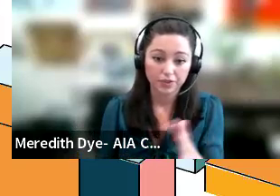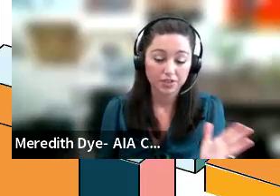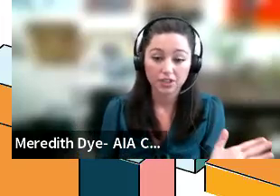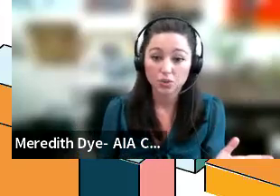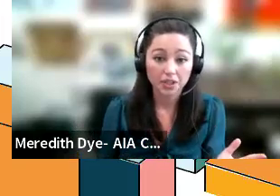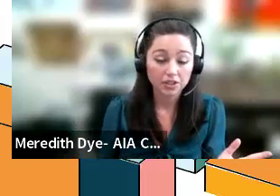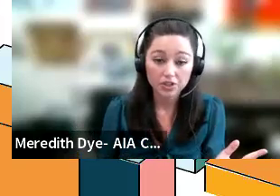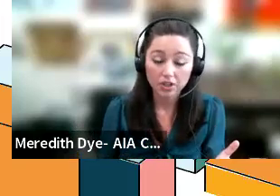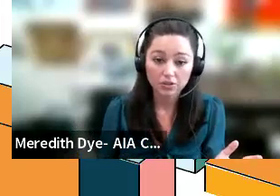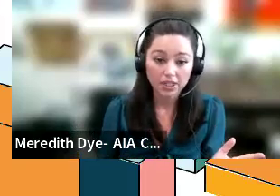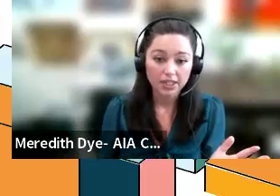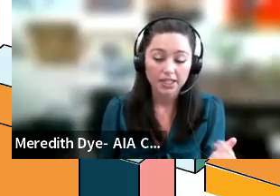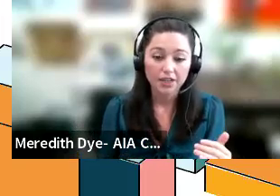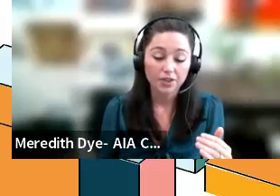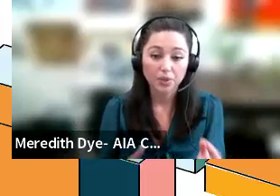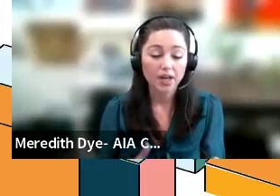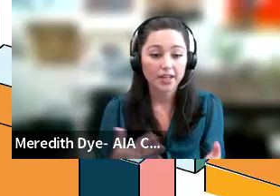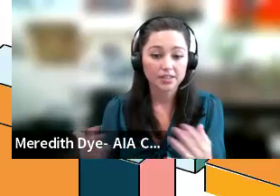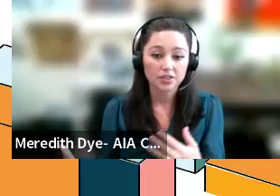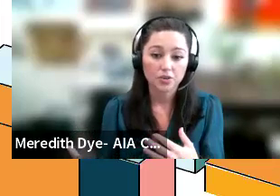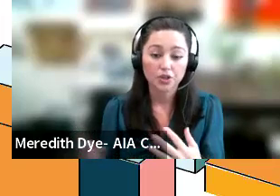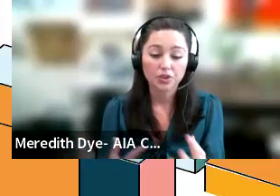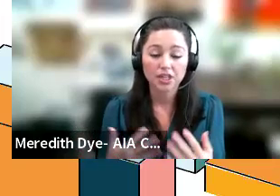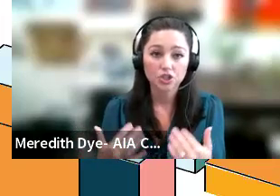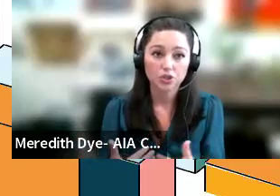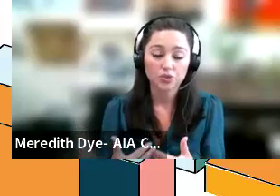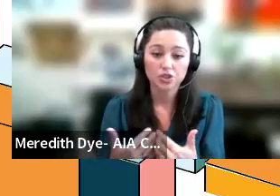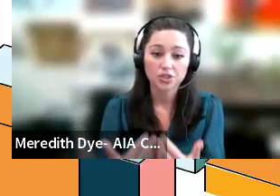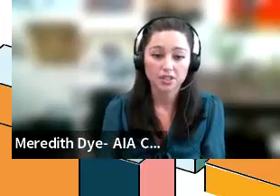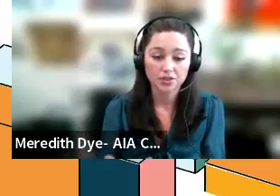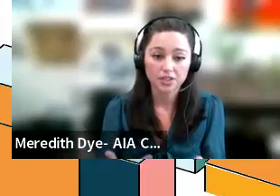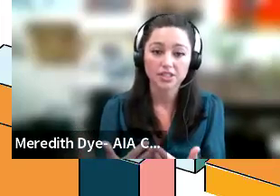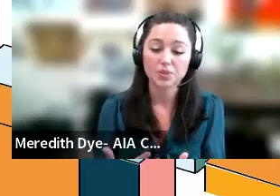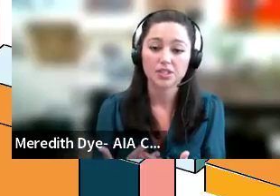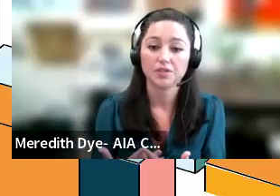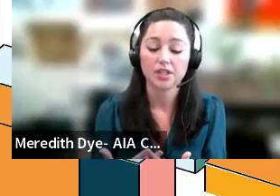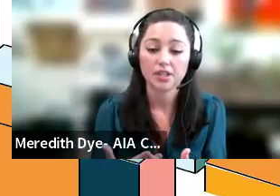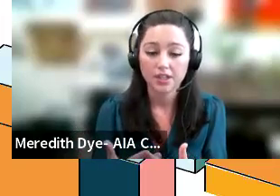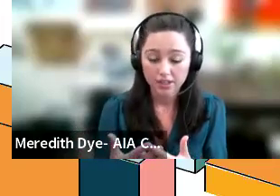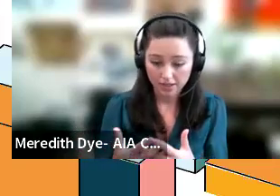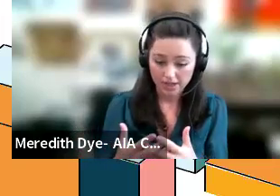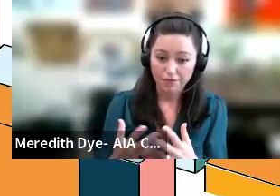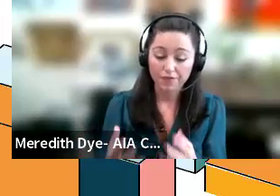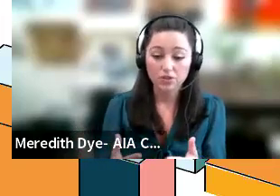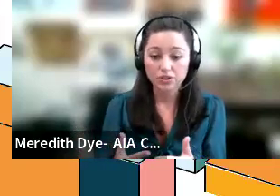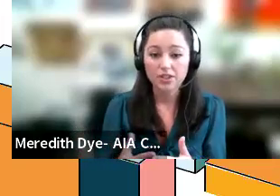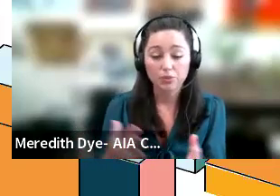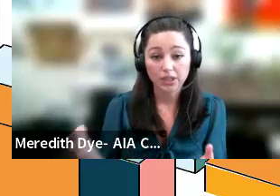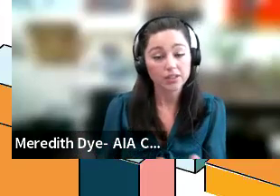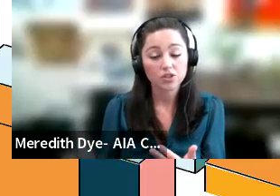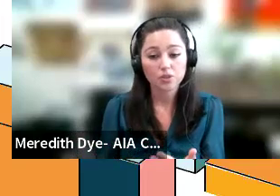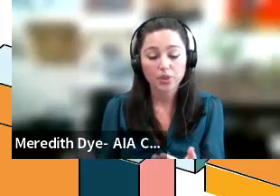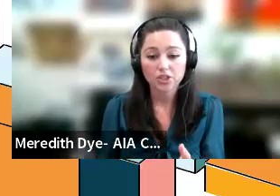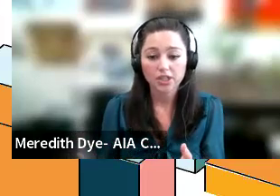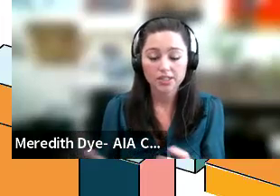from 15, 20 years ago. If it applies or you think it shows your skills in a specific field